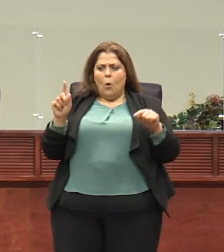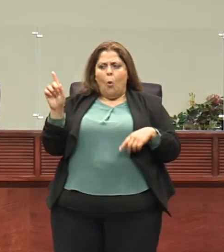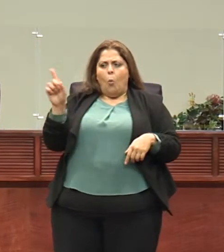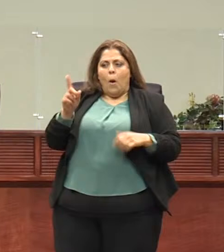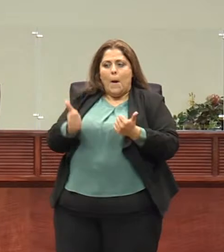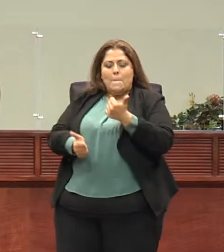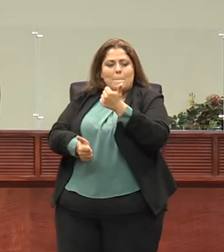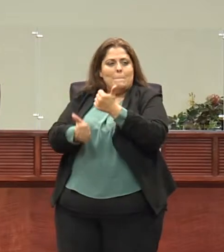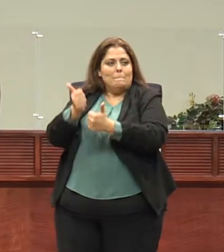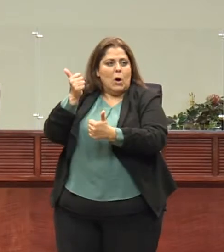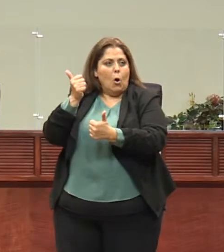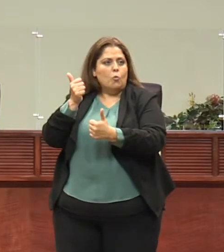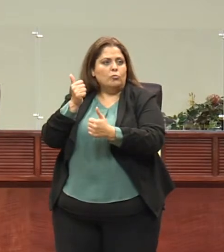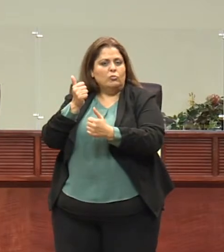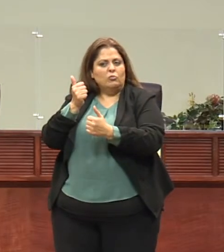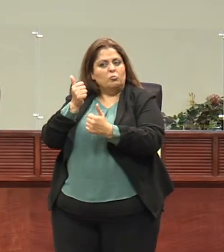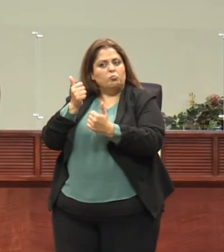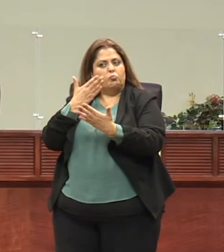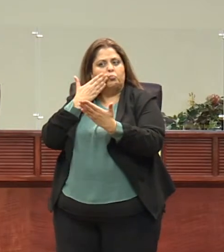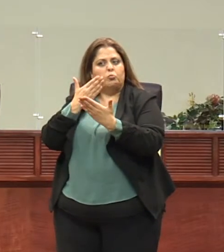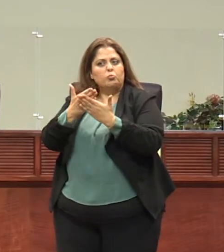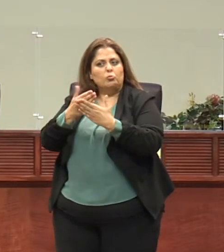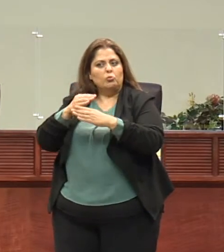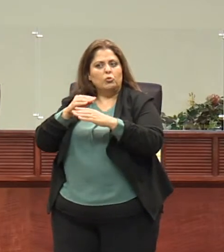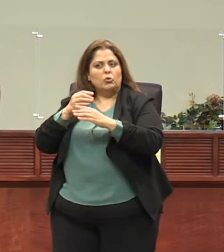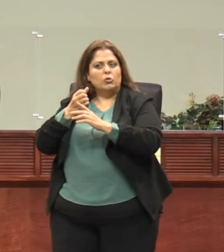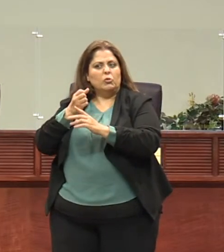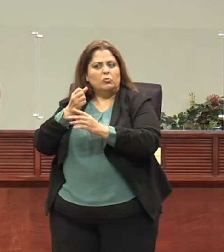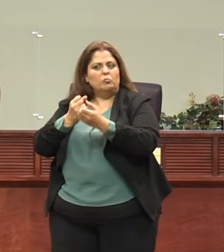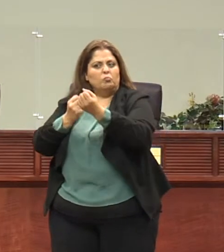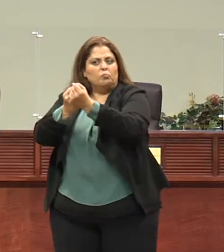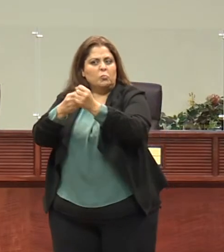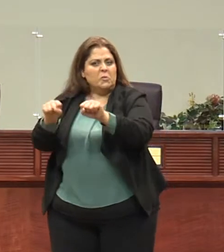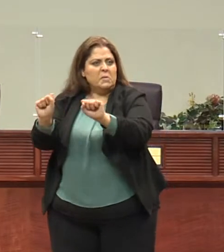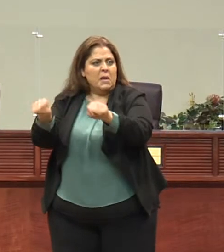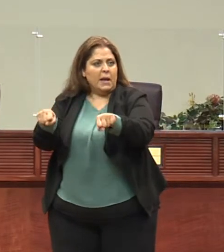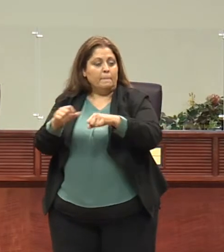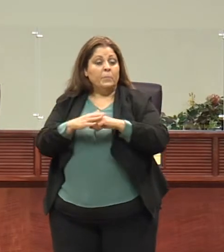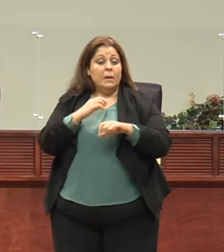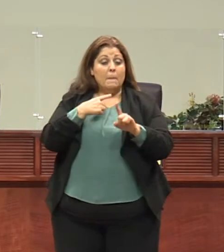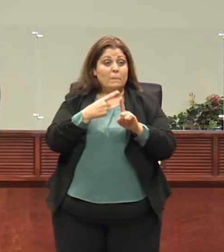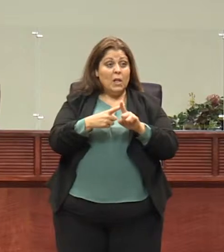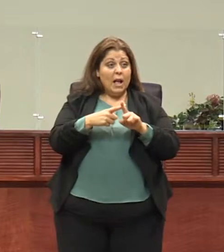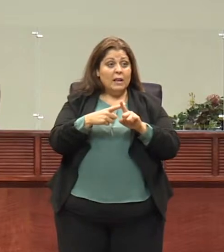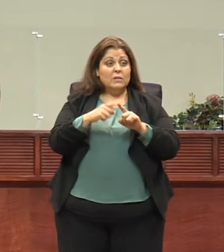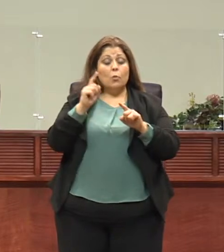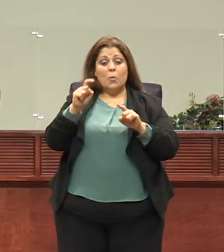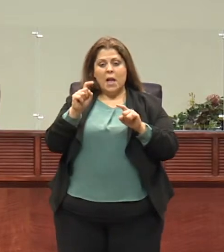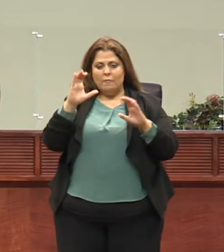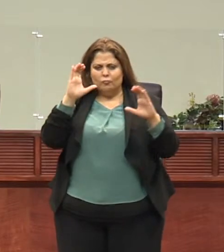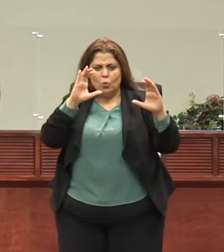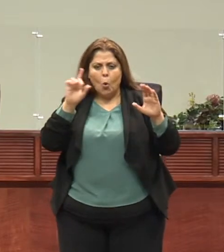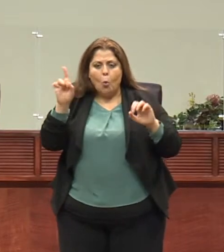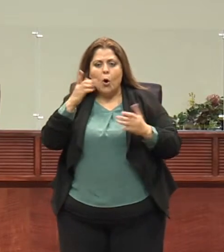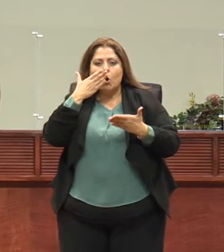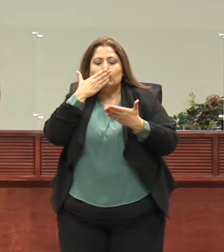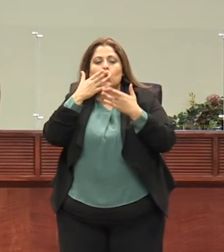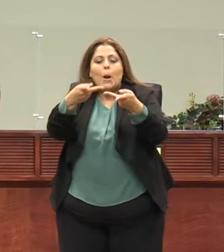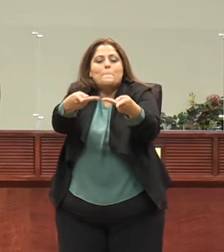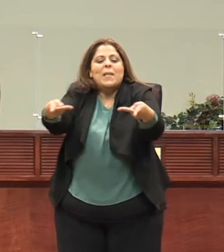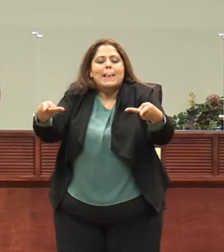good. We also secondarily look for a facility that we can control, that we